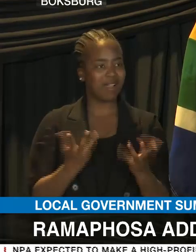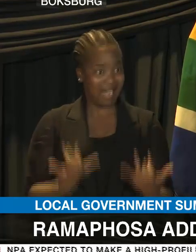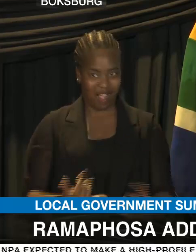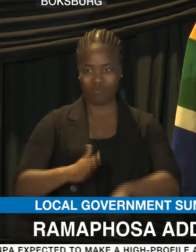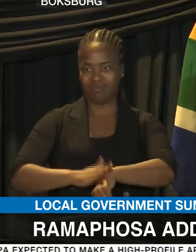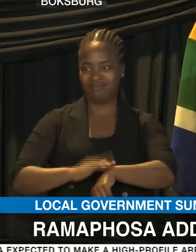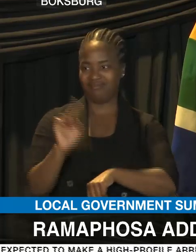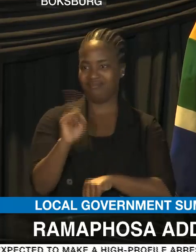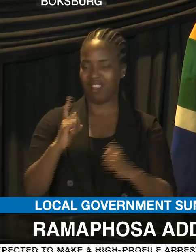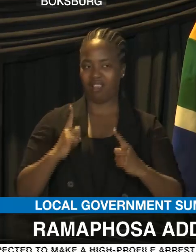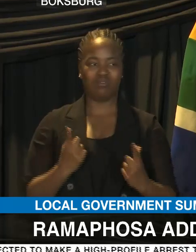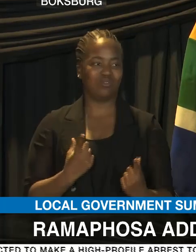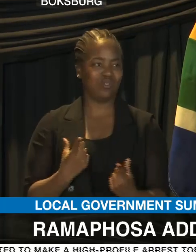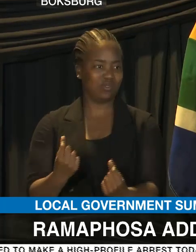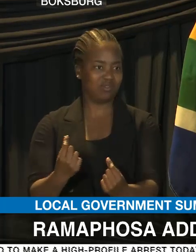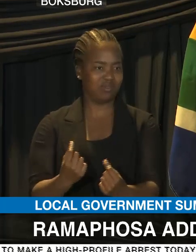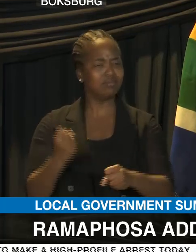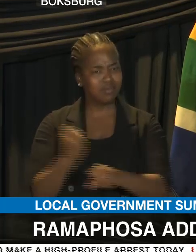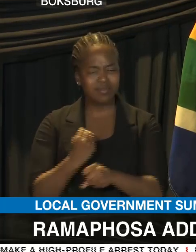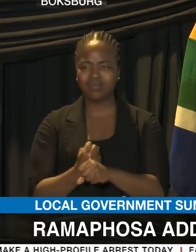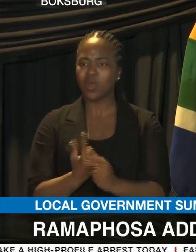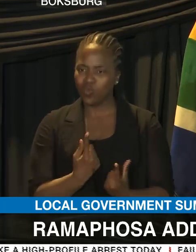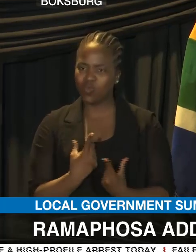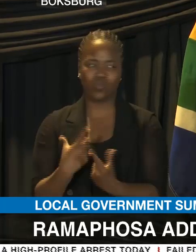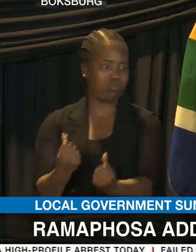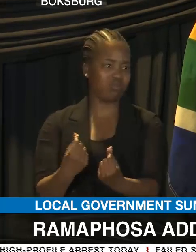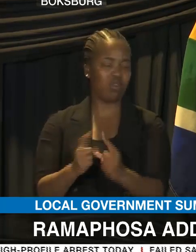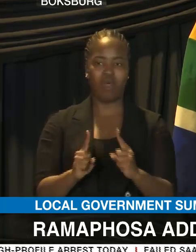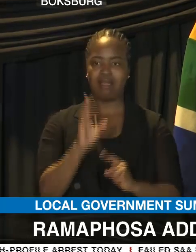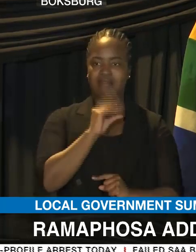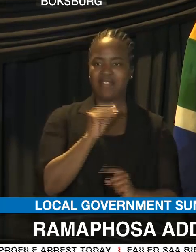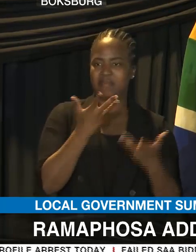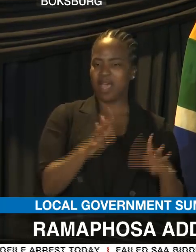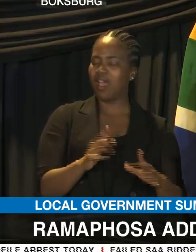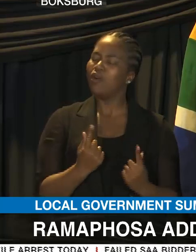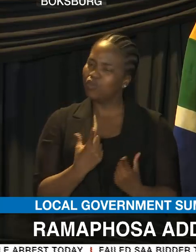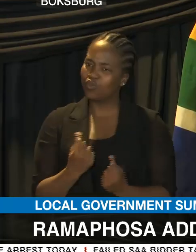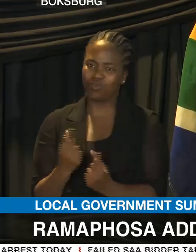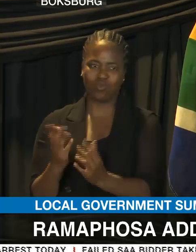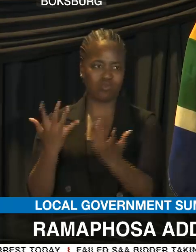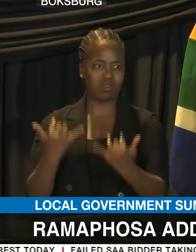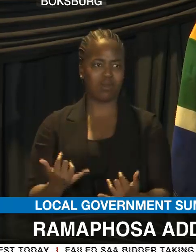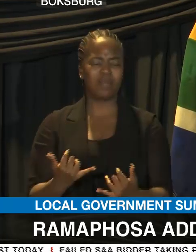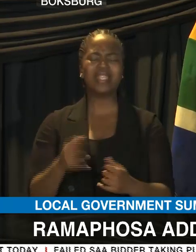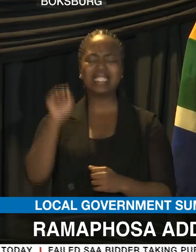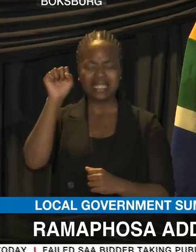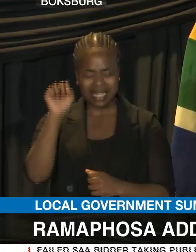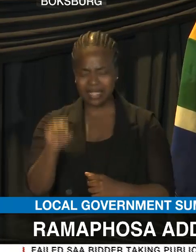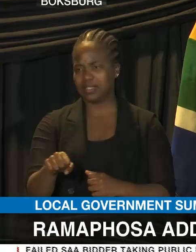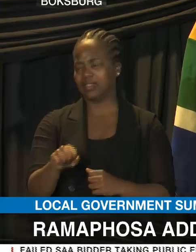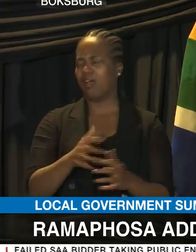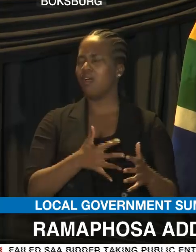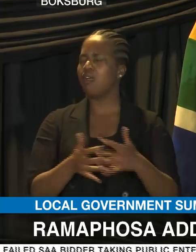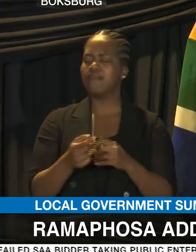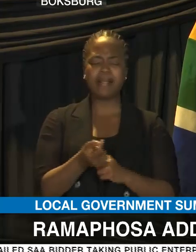What now needs to happen is to practice it. And to practice it with, yes,